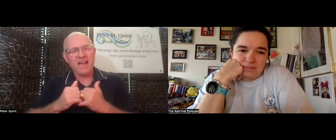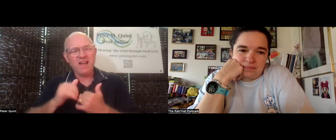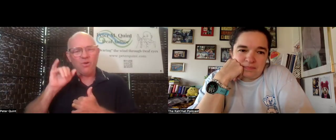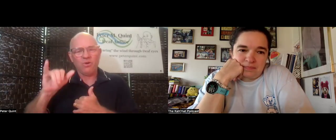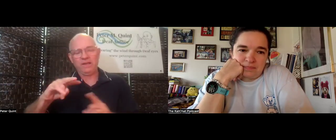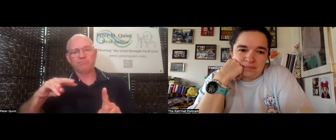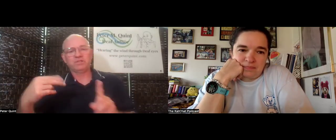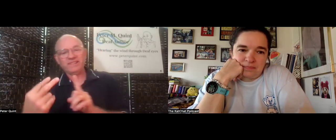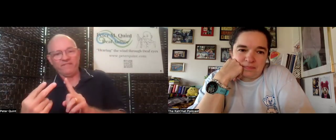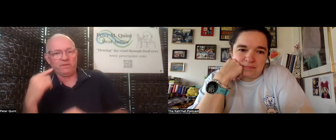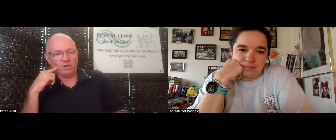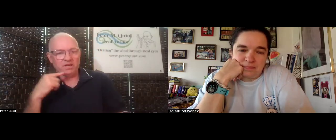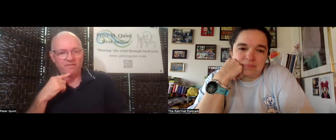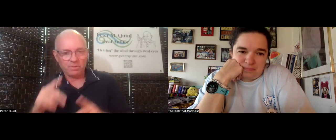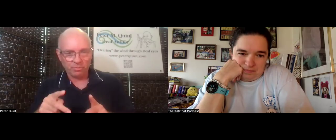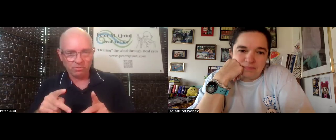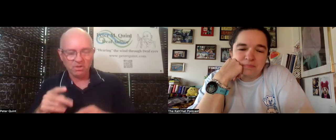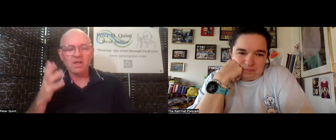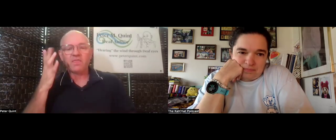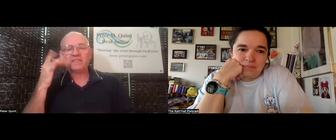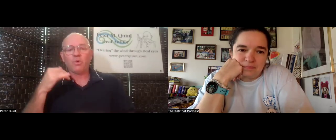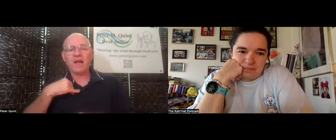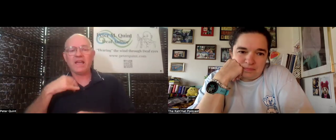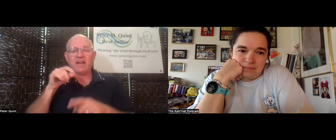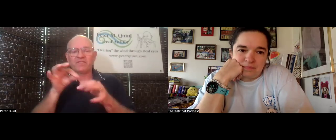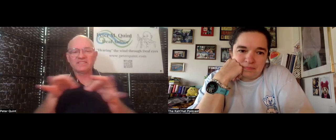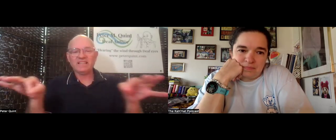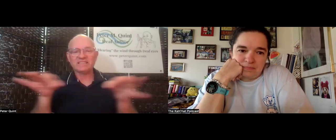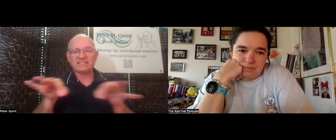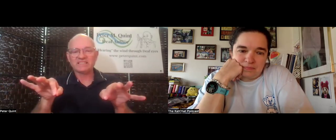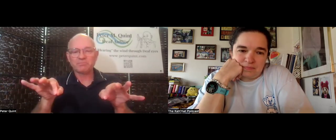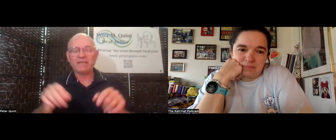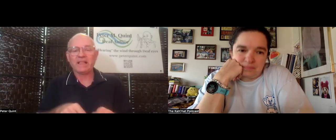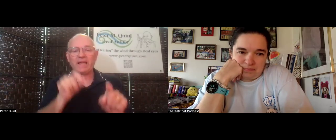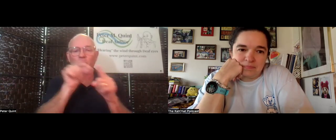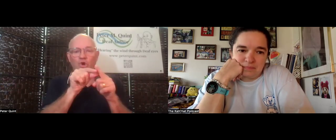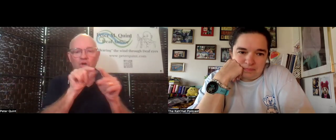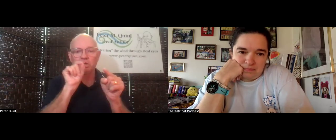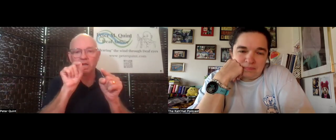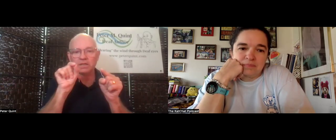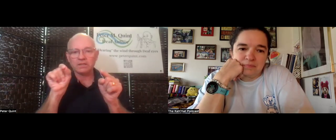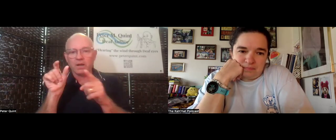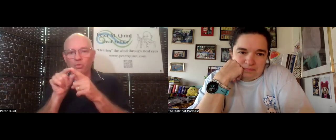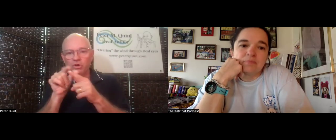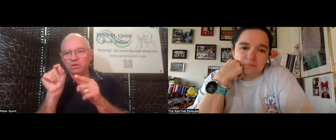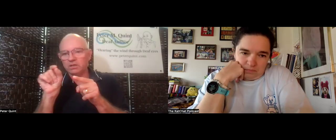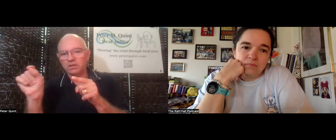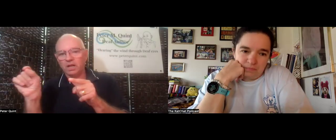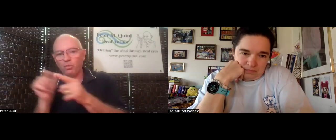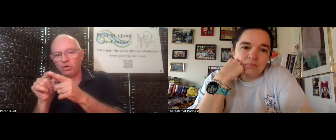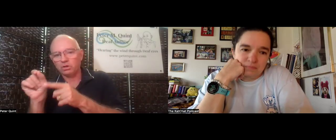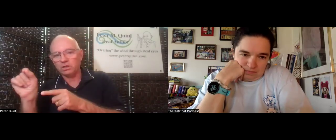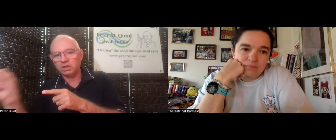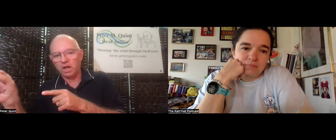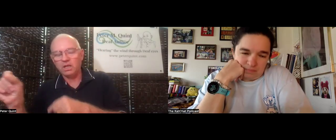and how it's perceived by deaf people. That's why I have the sentences be like word, dot, dot, dot, word, dot, dot,